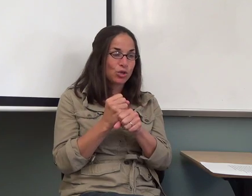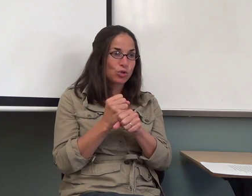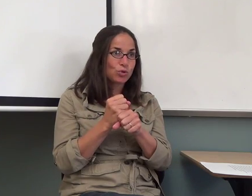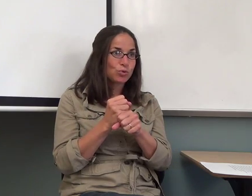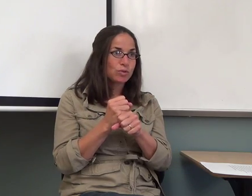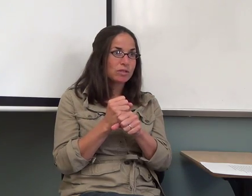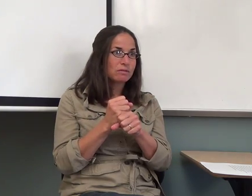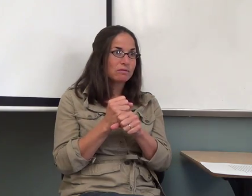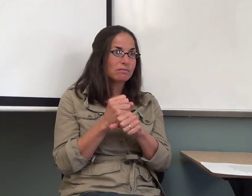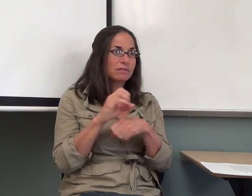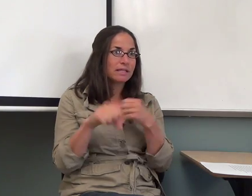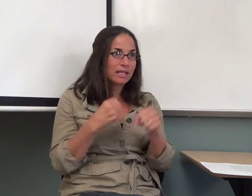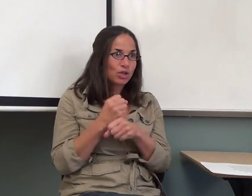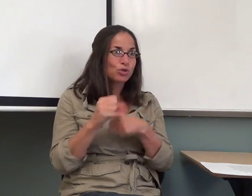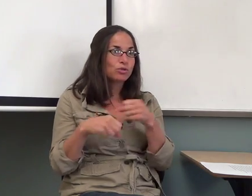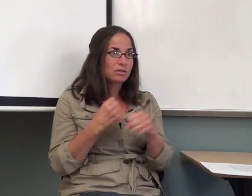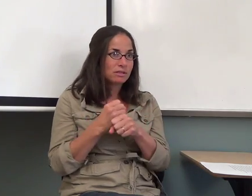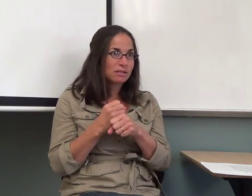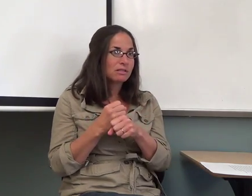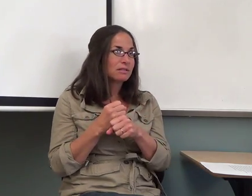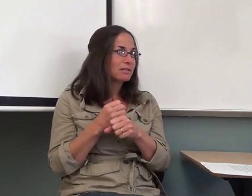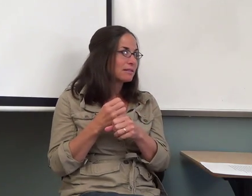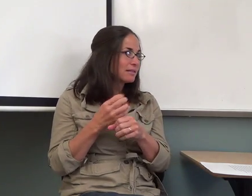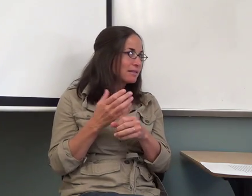tricky. Some years ago.